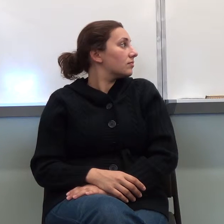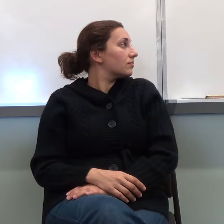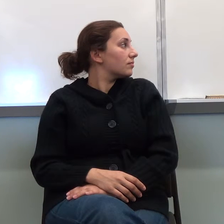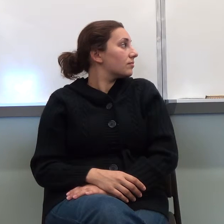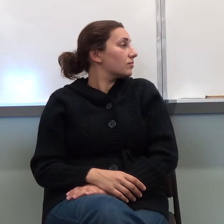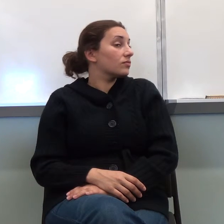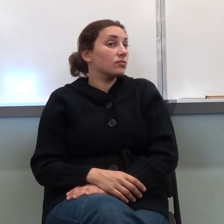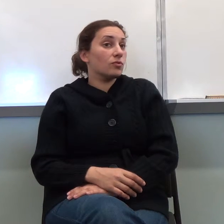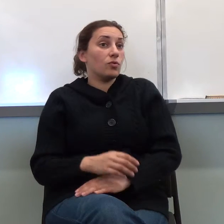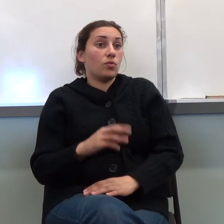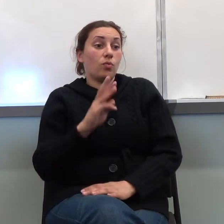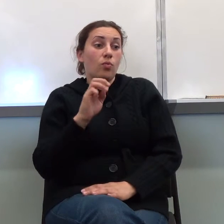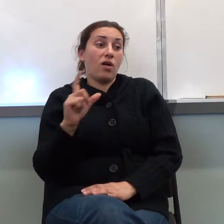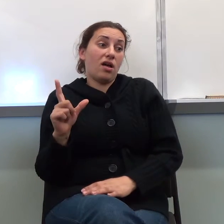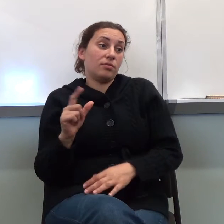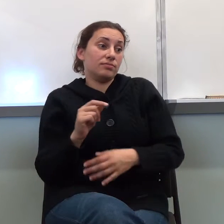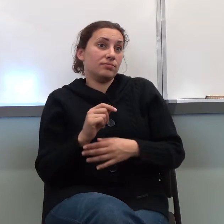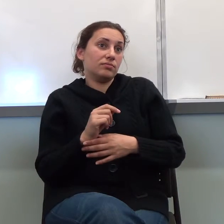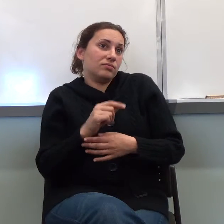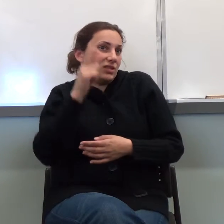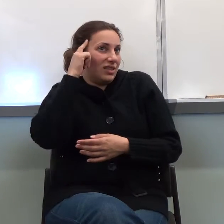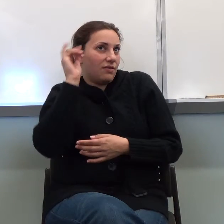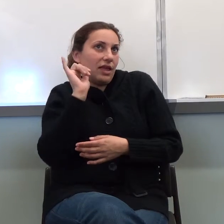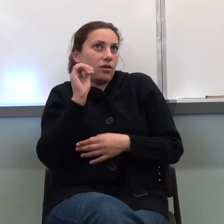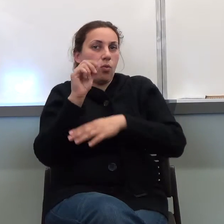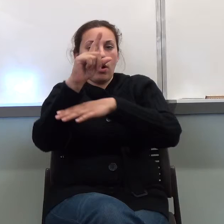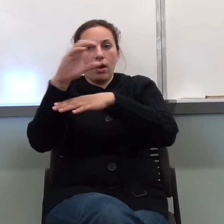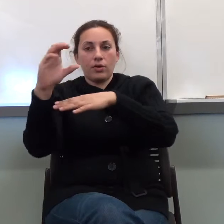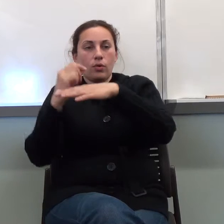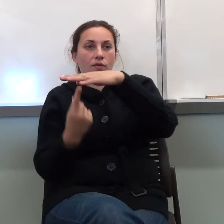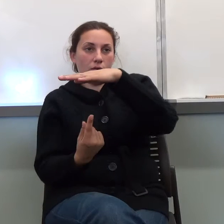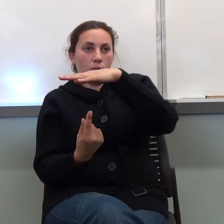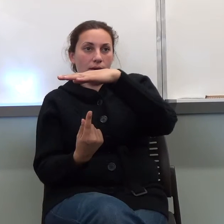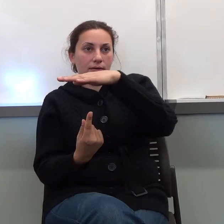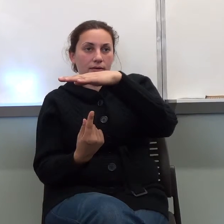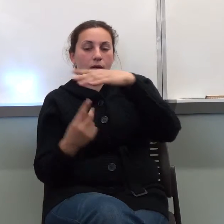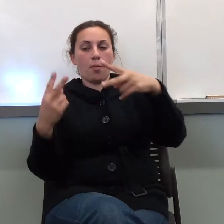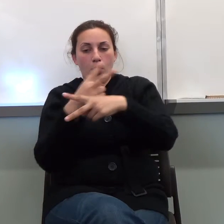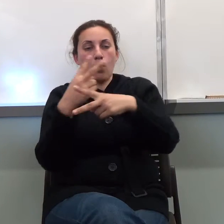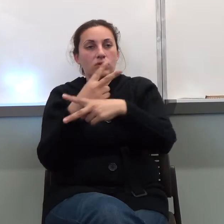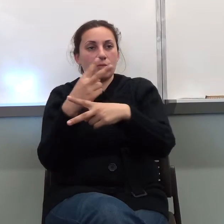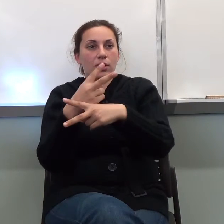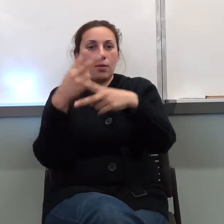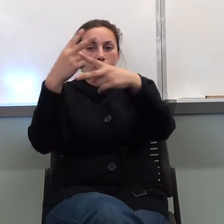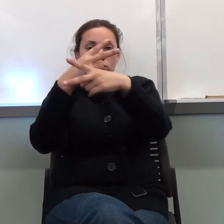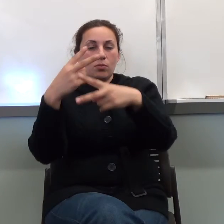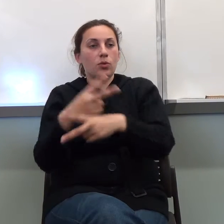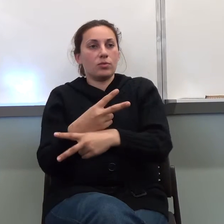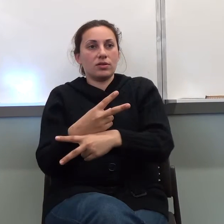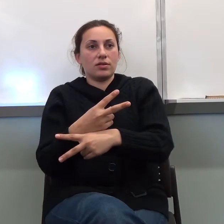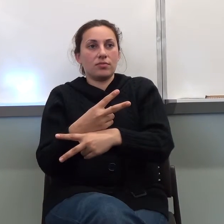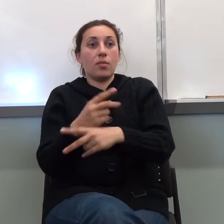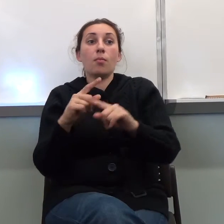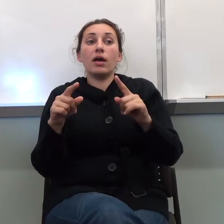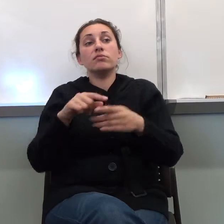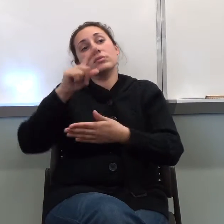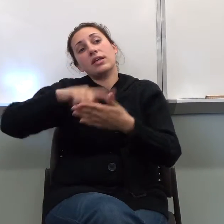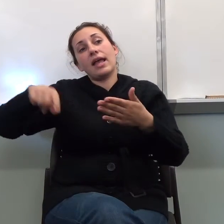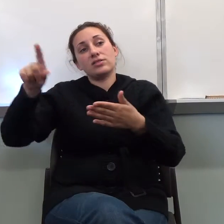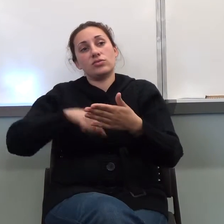Well, if you want to, you can think of it as 100 over 1, and then you multiply two fractions, but cancel first as always.